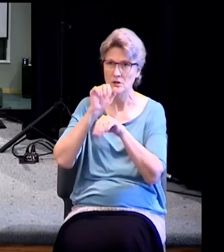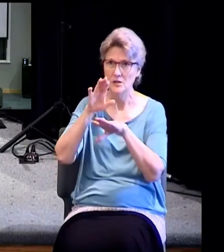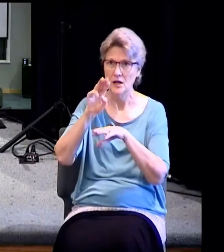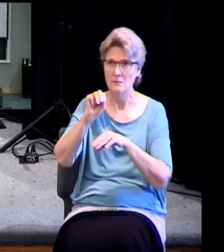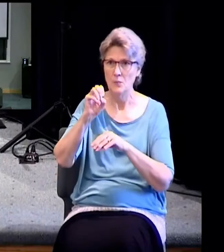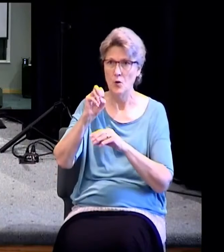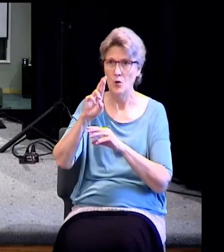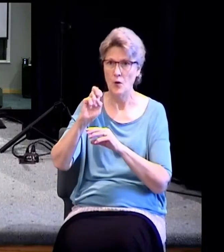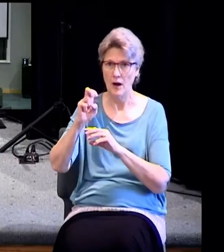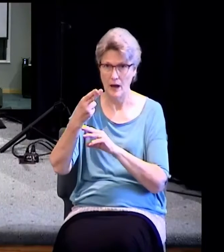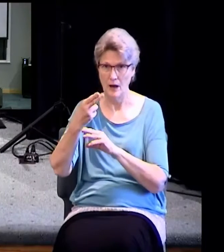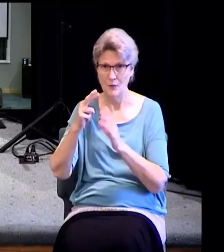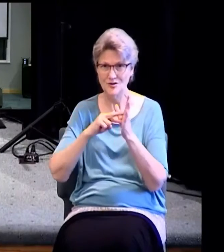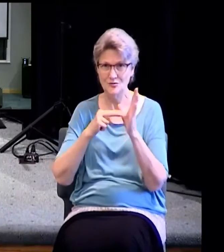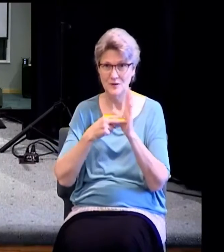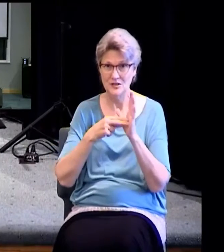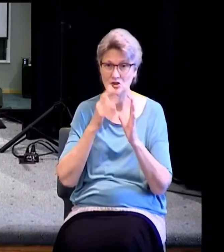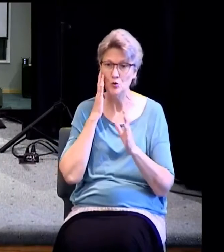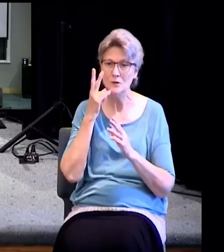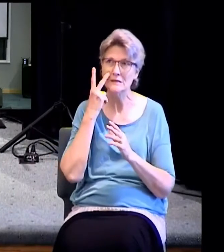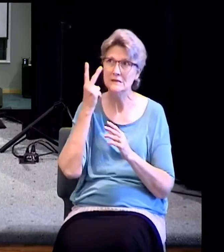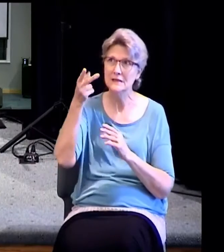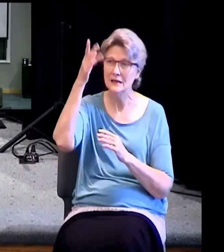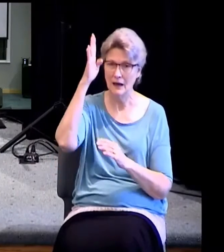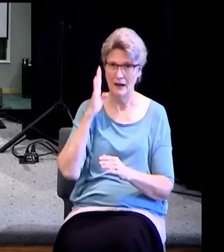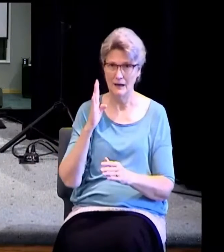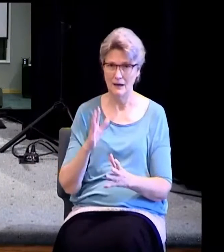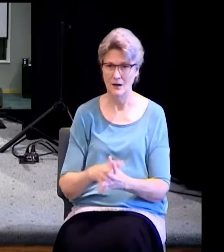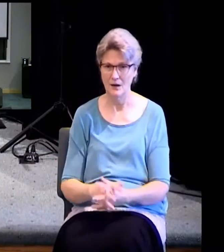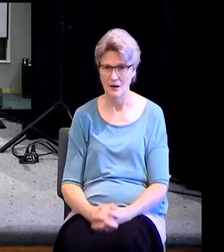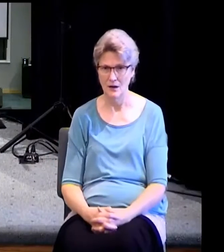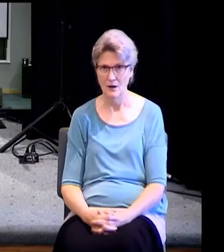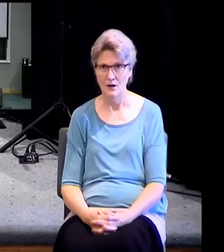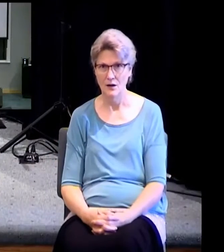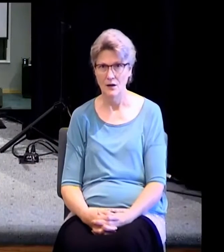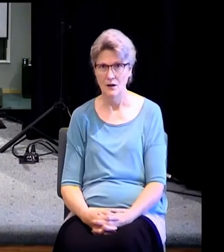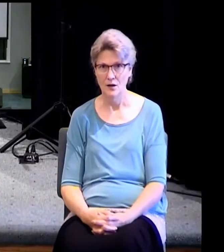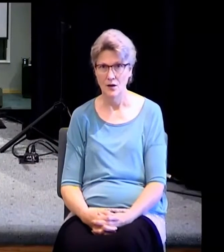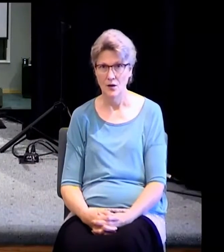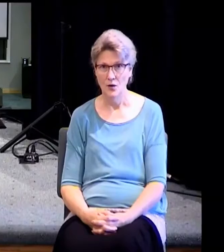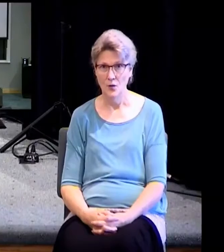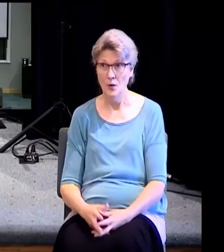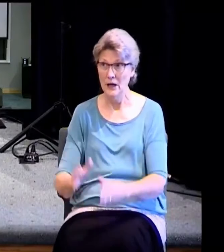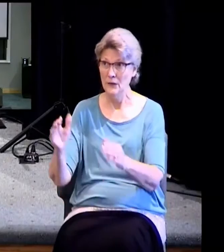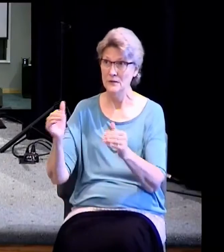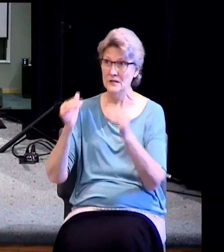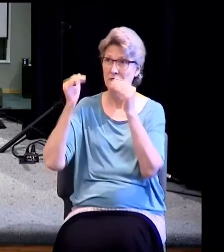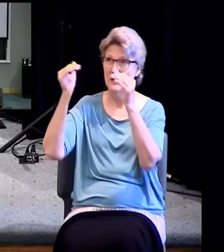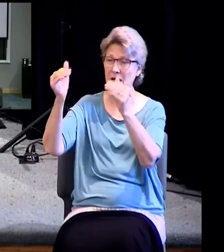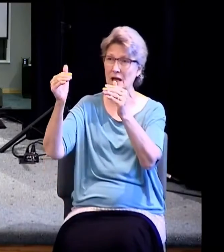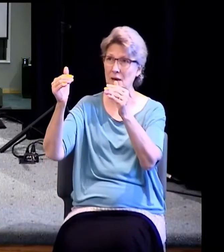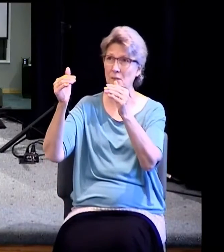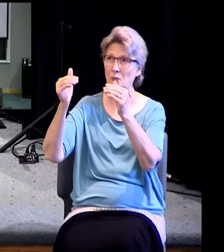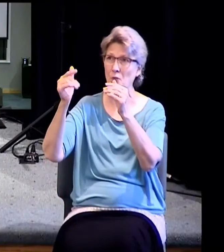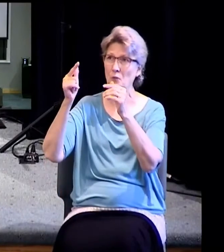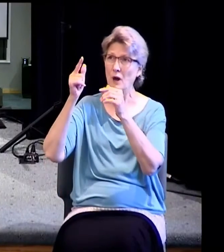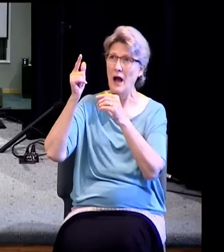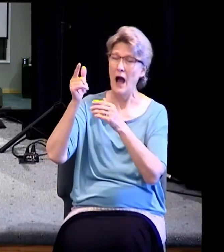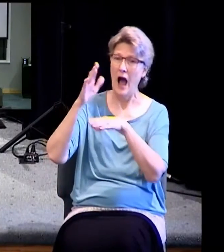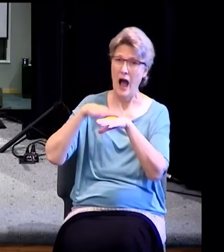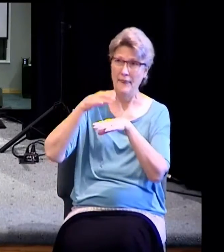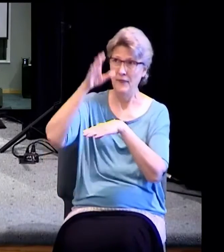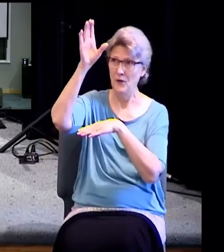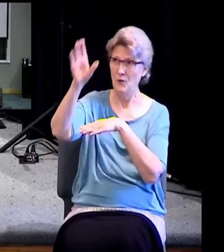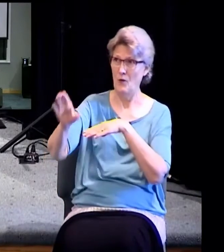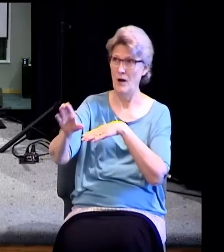which means you shall see God. When he was lifted up, he was fulfilling the scripture